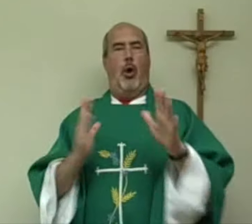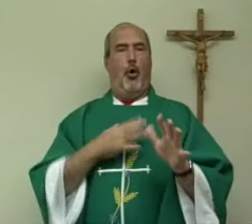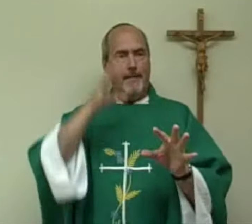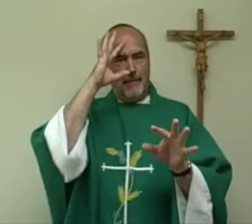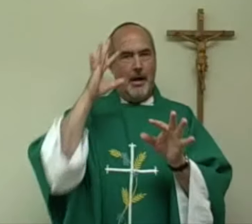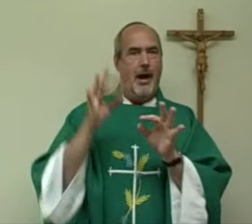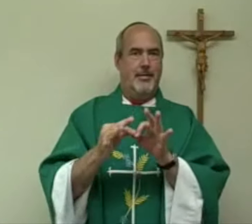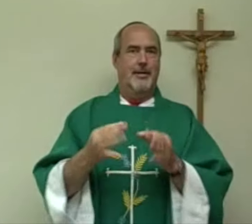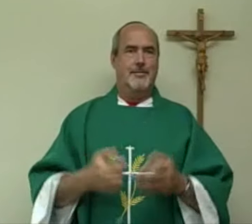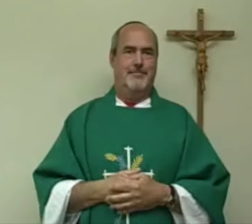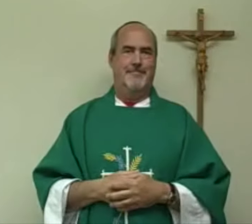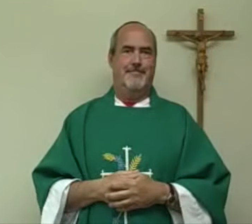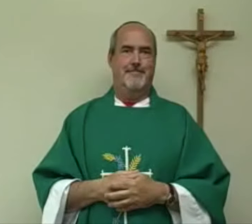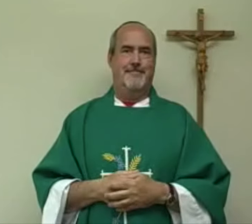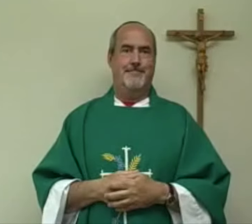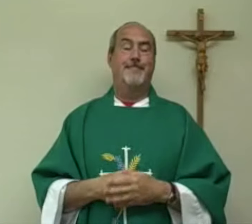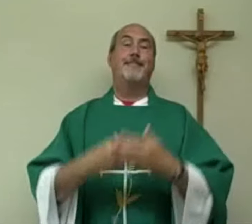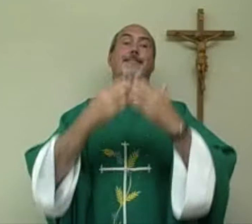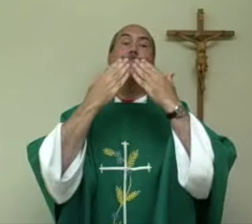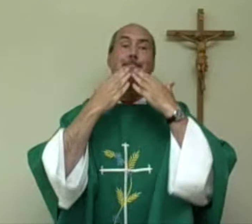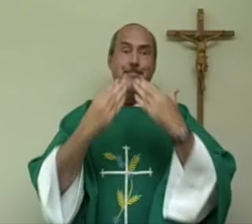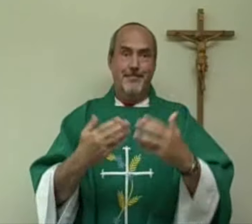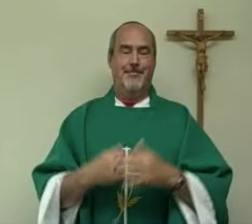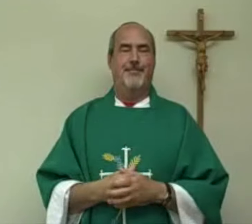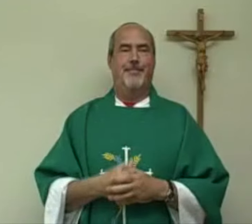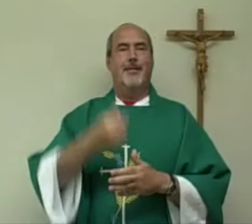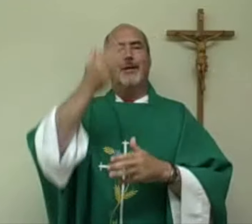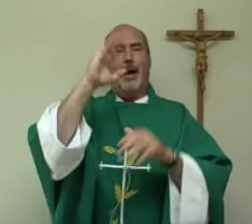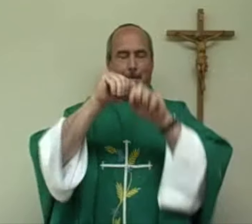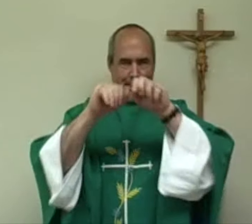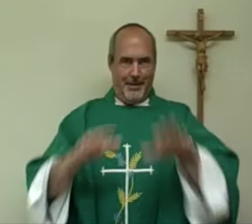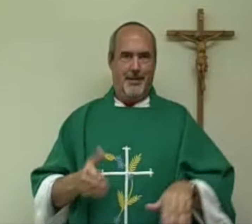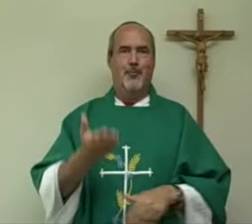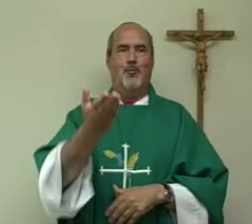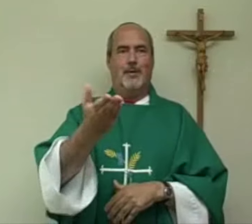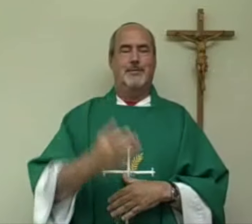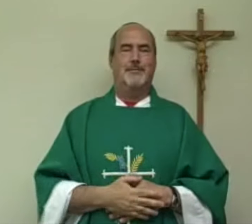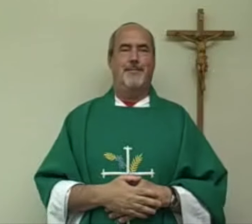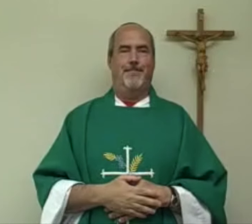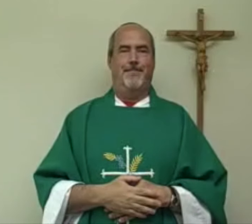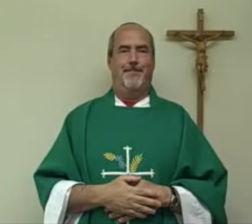those things can actually lead us away from our faith. Thank you, and God bless you.